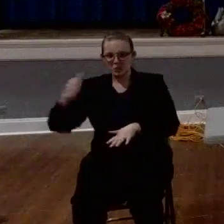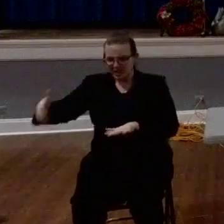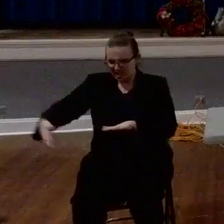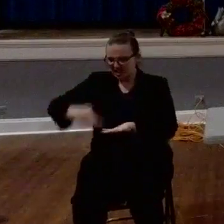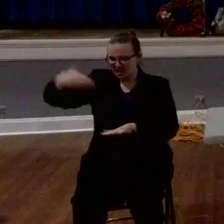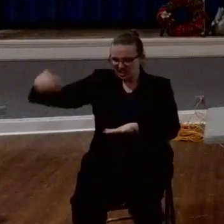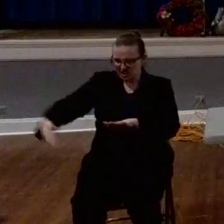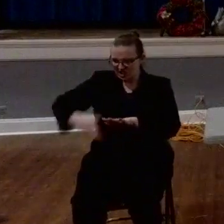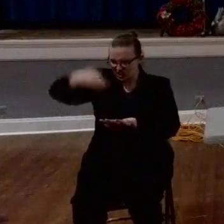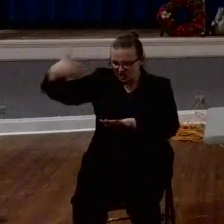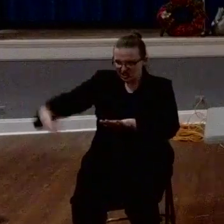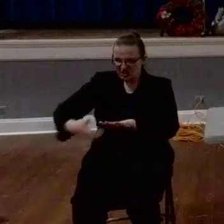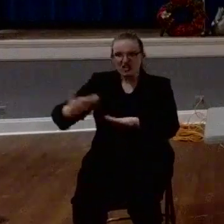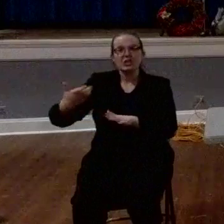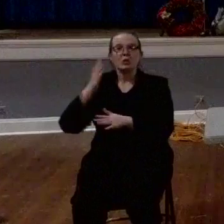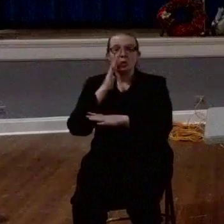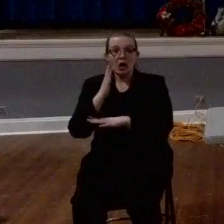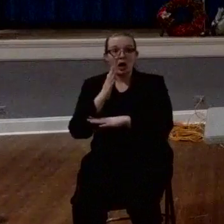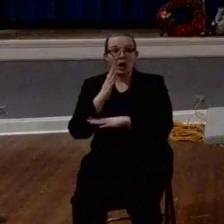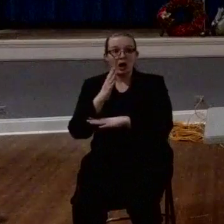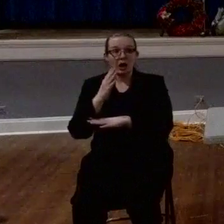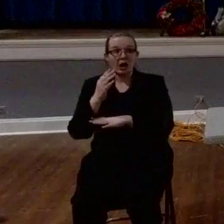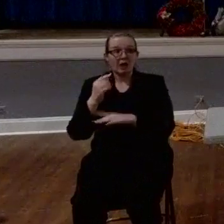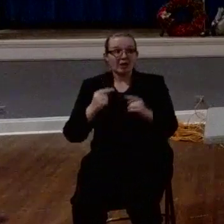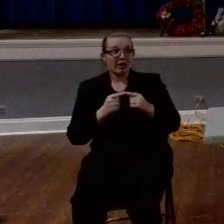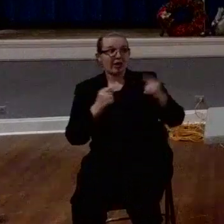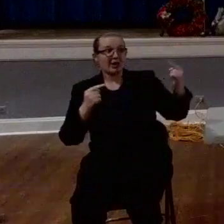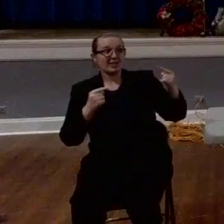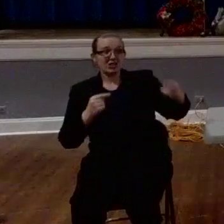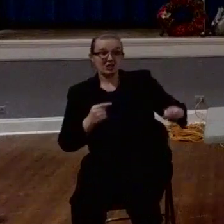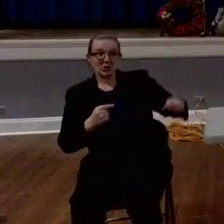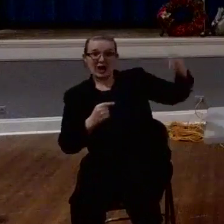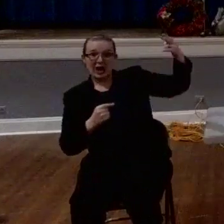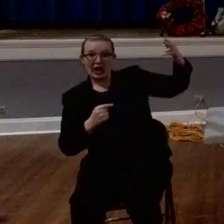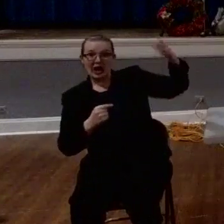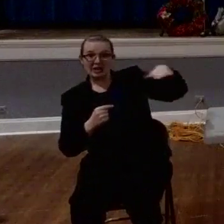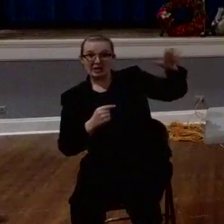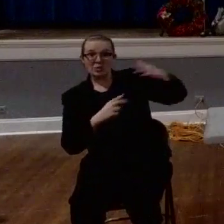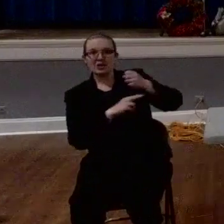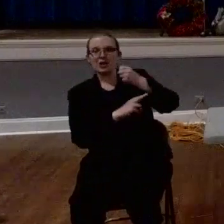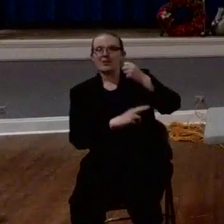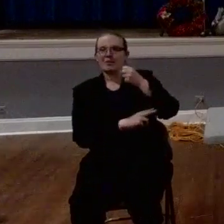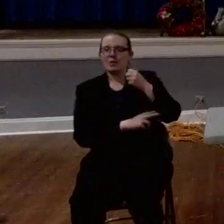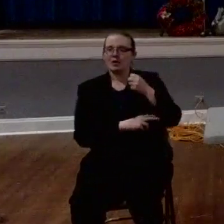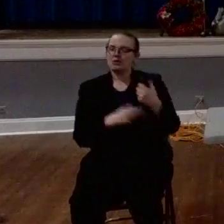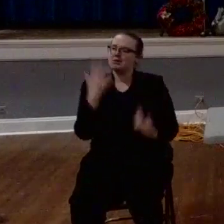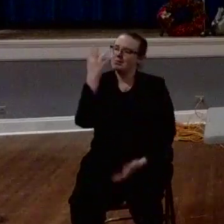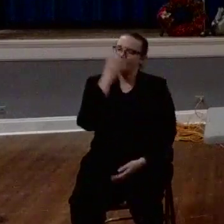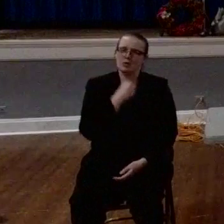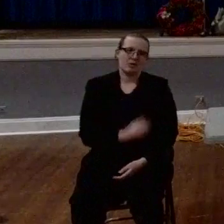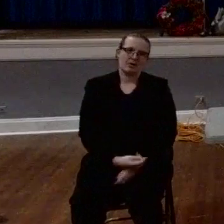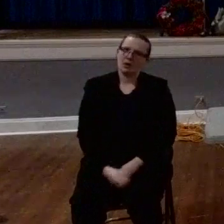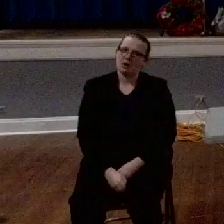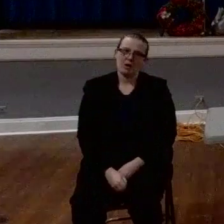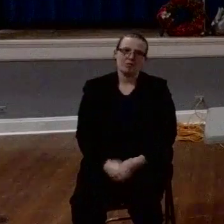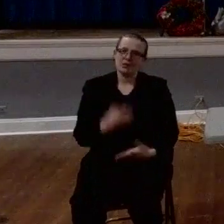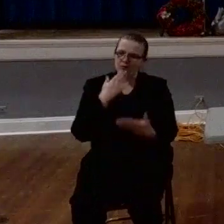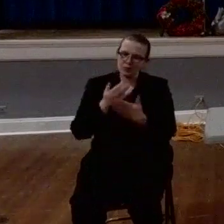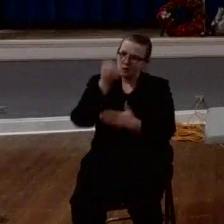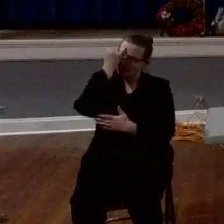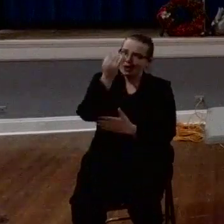several feet down, immediately adjacent to some of the highest elevations with the bridge, is really stunning and a really good